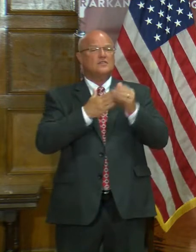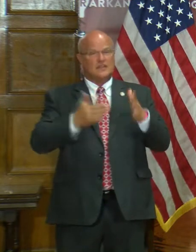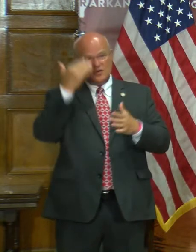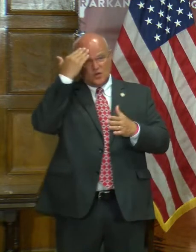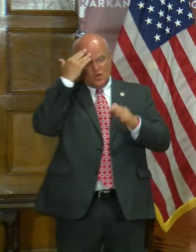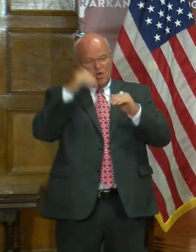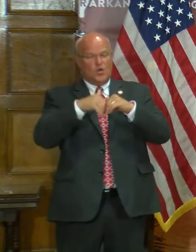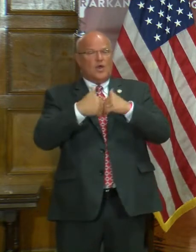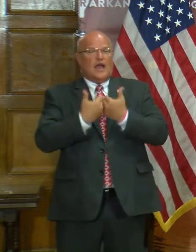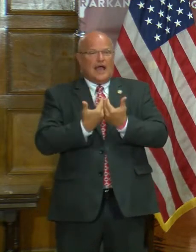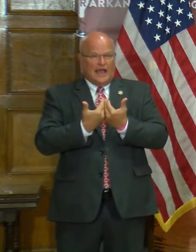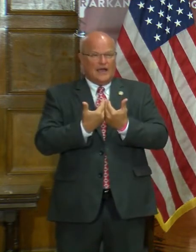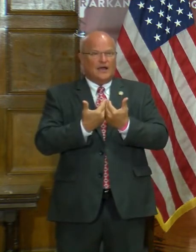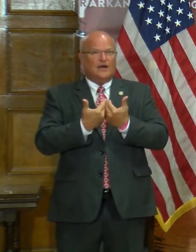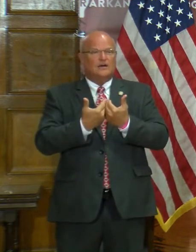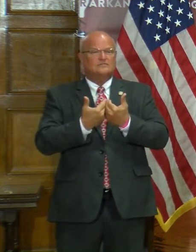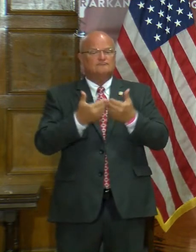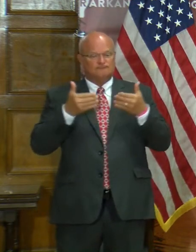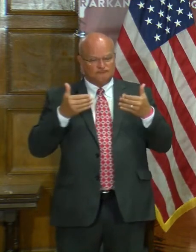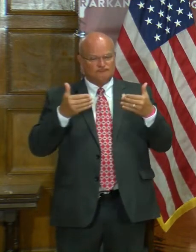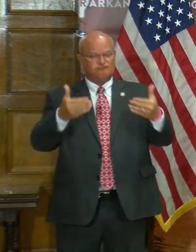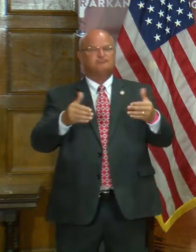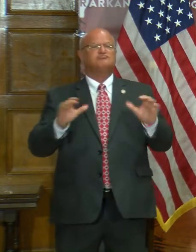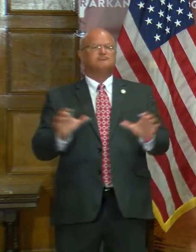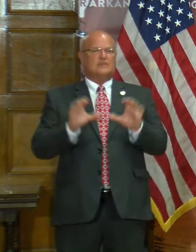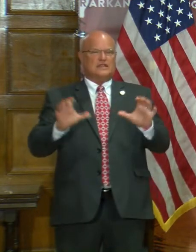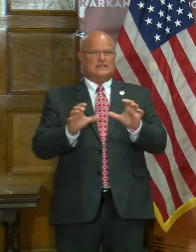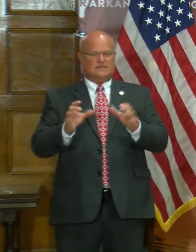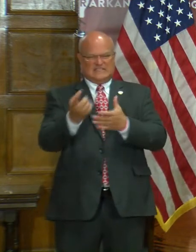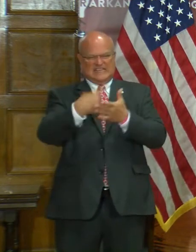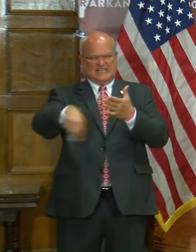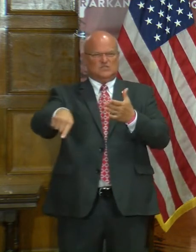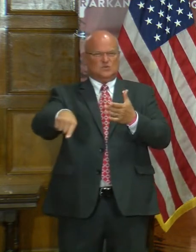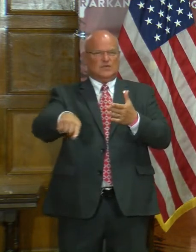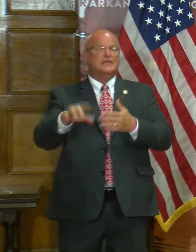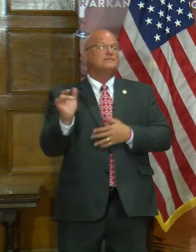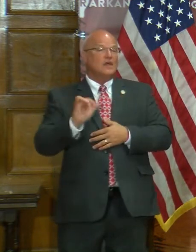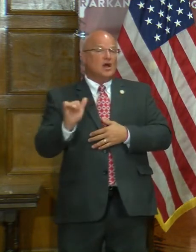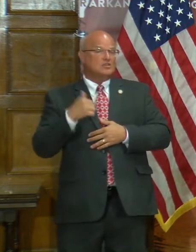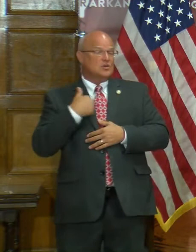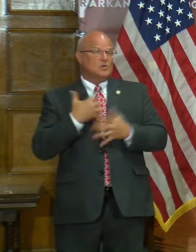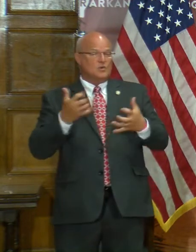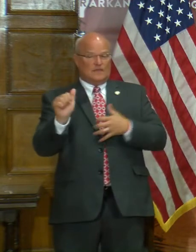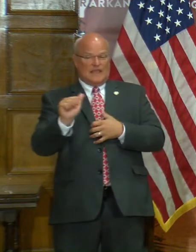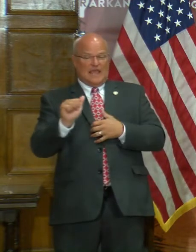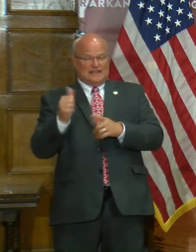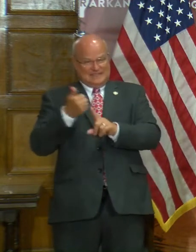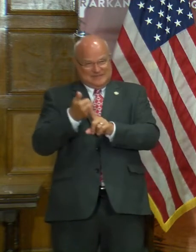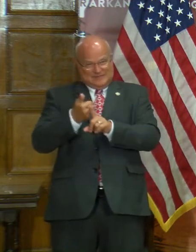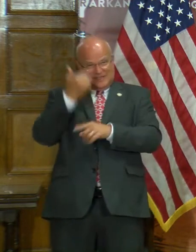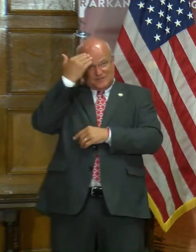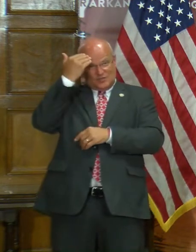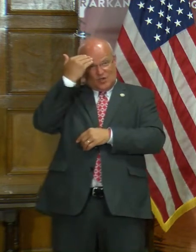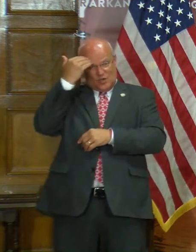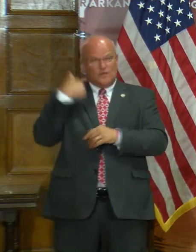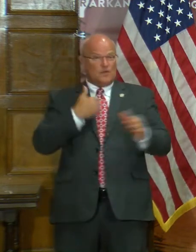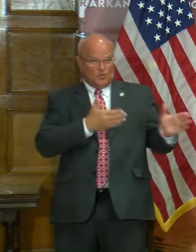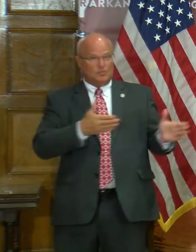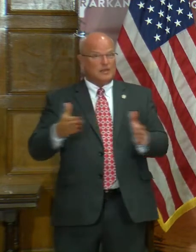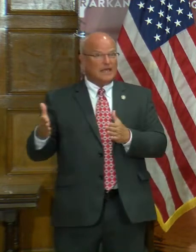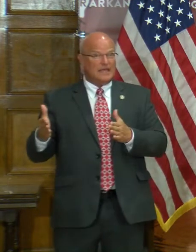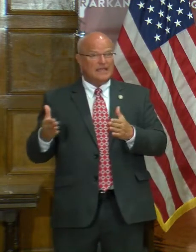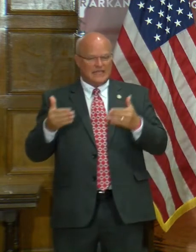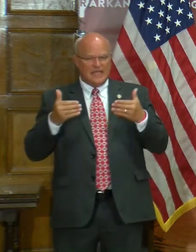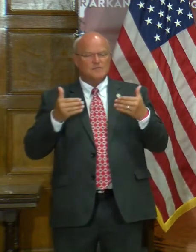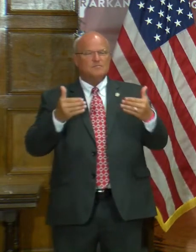know how to carry on the activities next week. And also we wanted the athletes to know that we're planning on